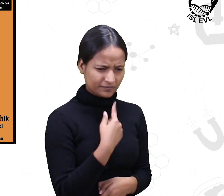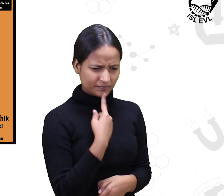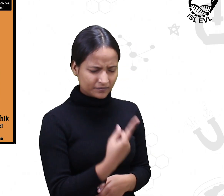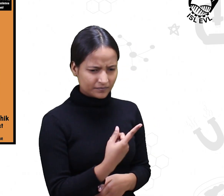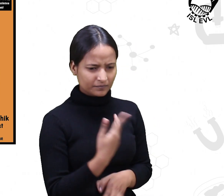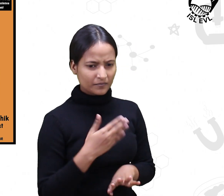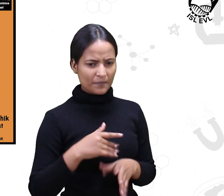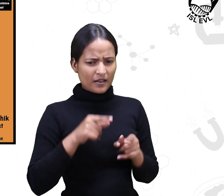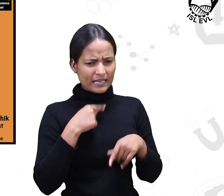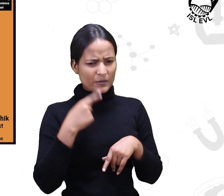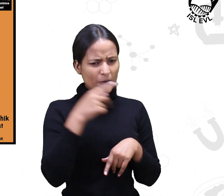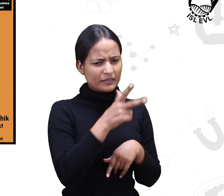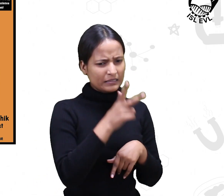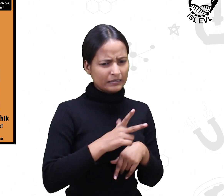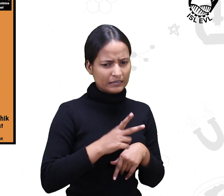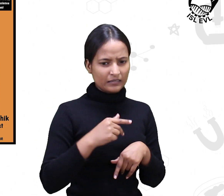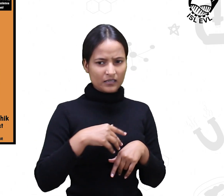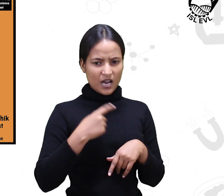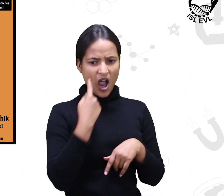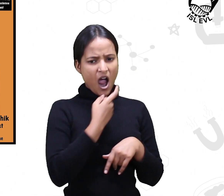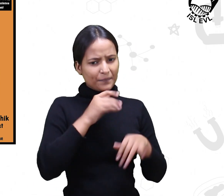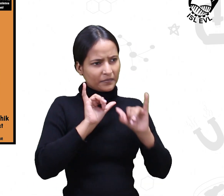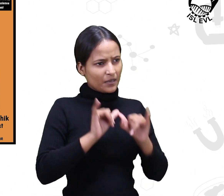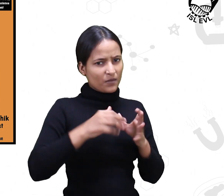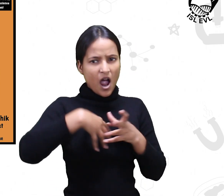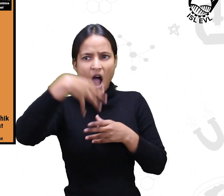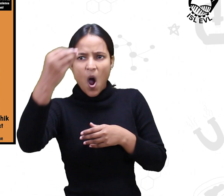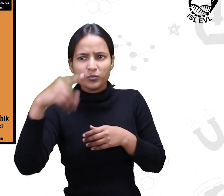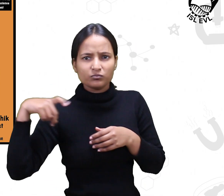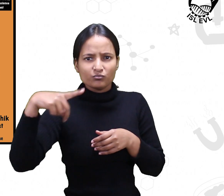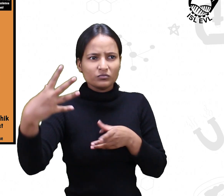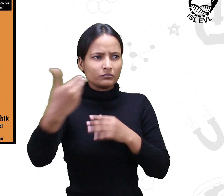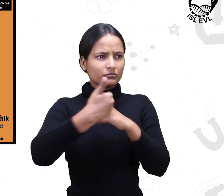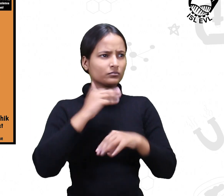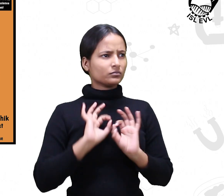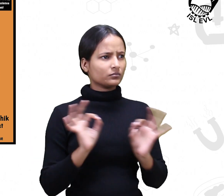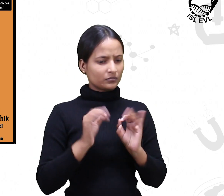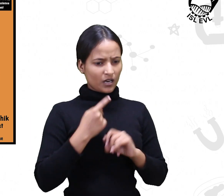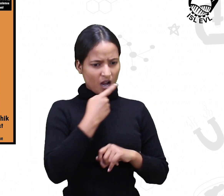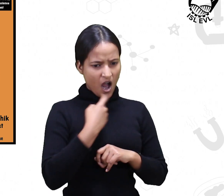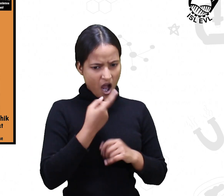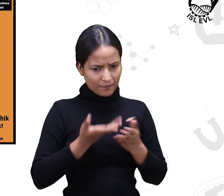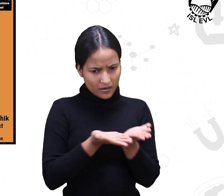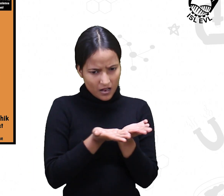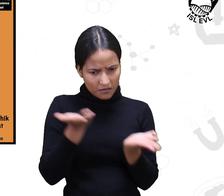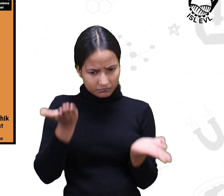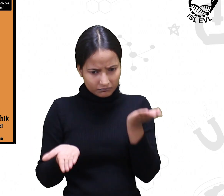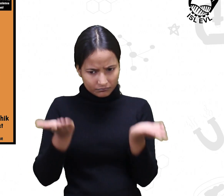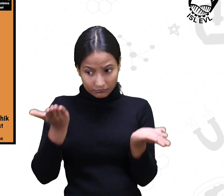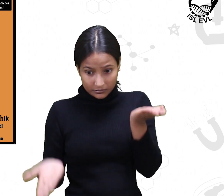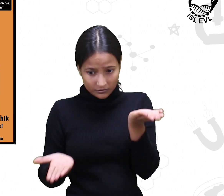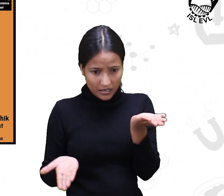are no external germs causing cavities, right? Cavities are caused by an imbalance of